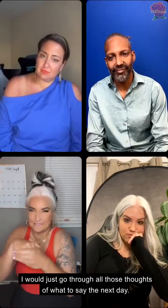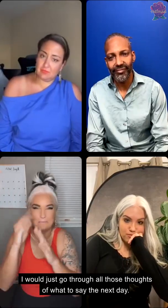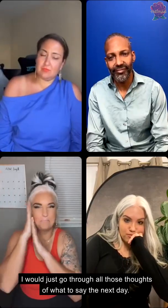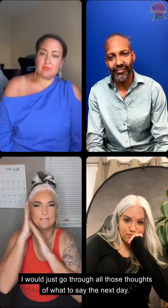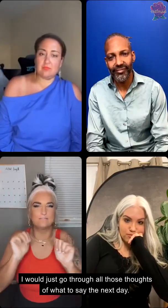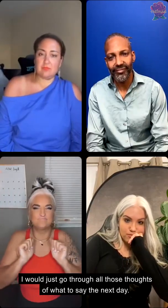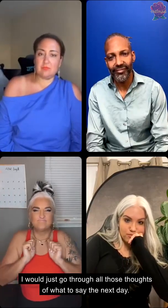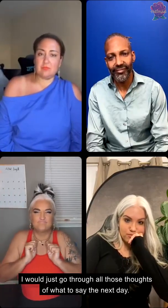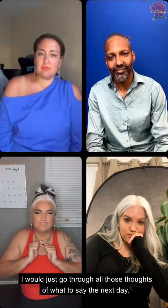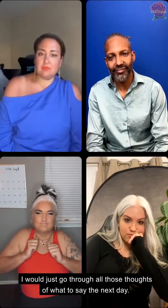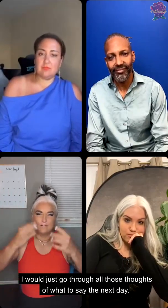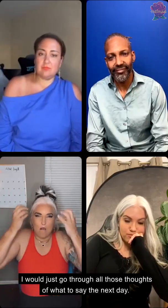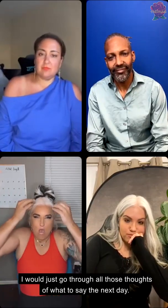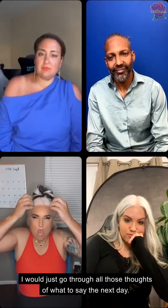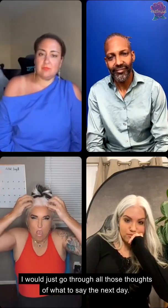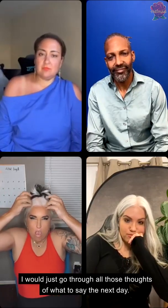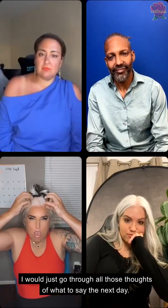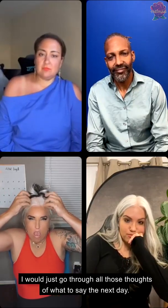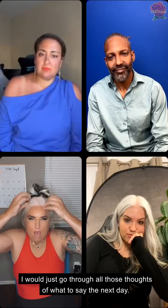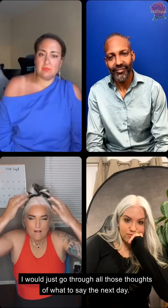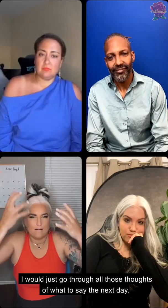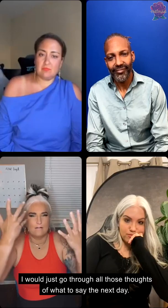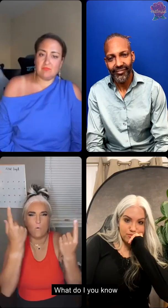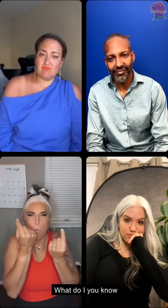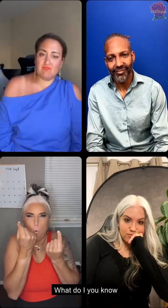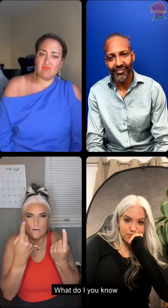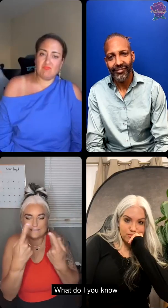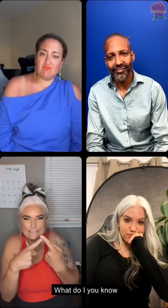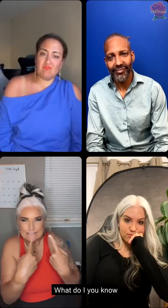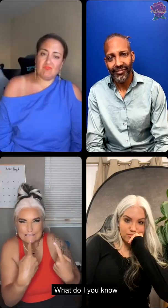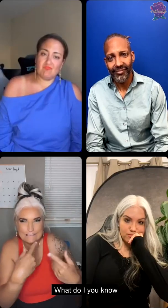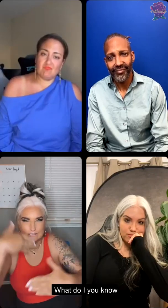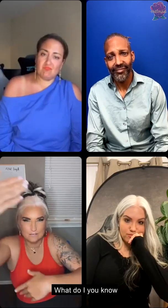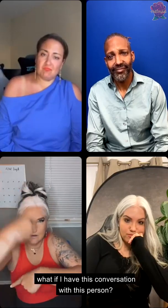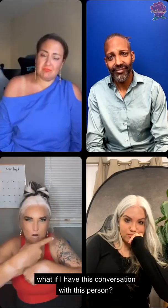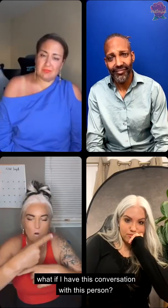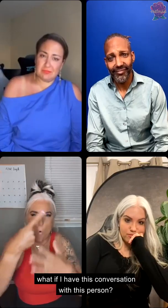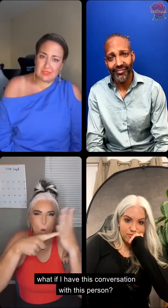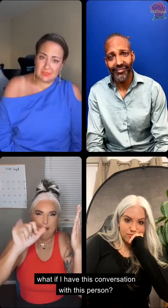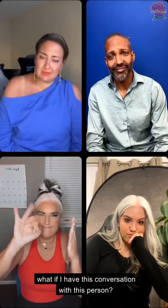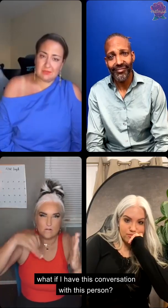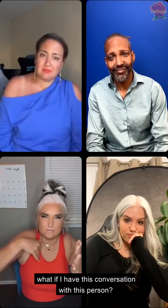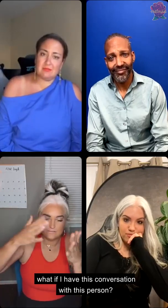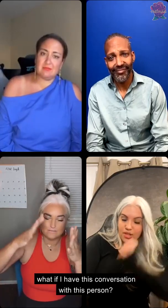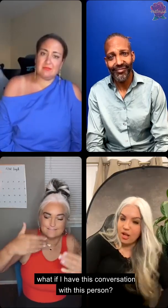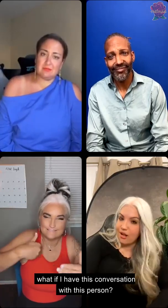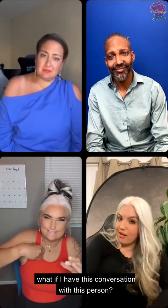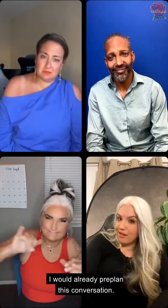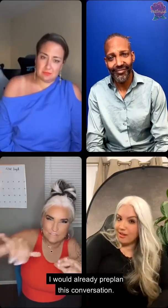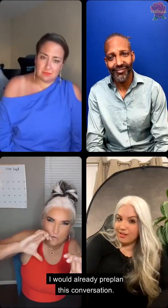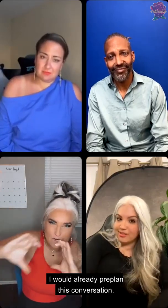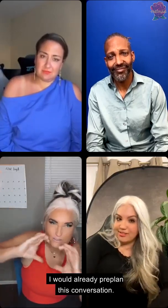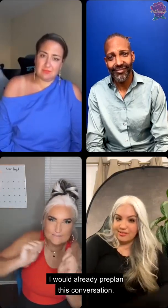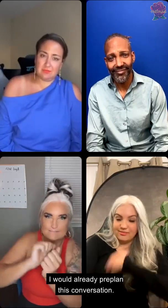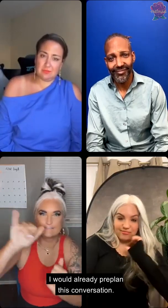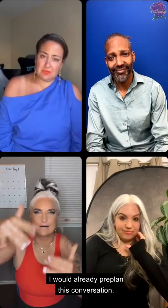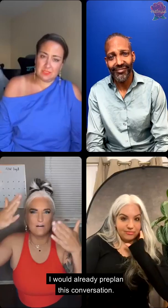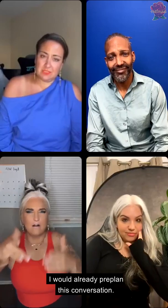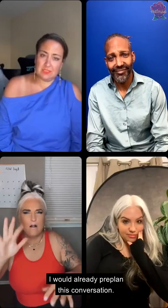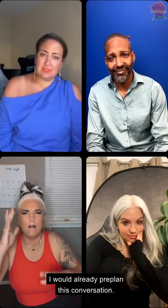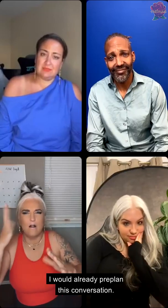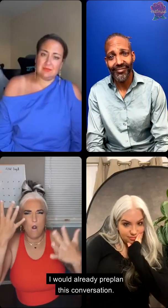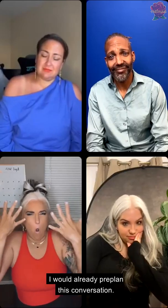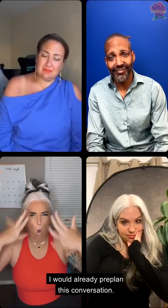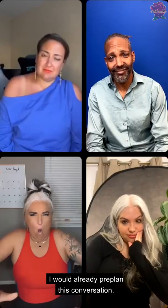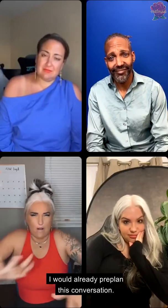bed, I would just go through all those thoughts of what to say the next day. What do I plan? What if I have this conversation with this person? And